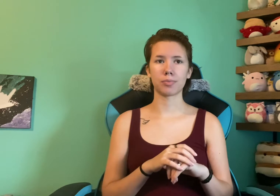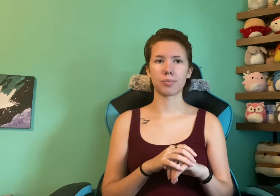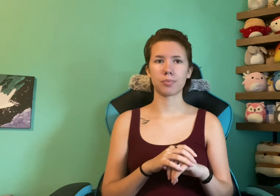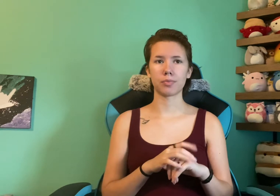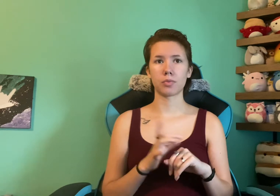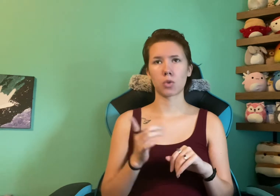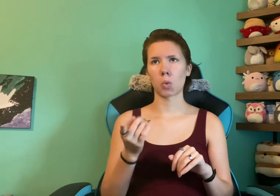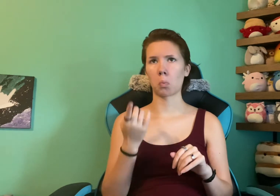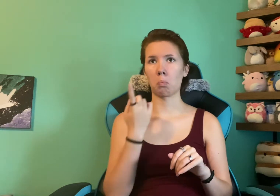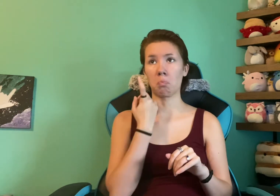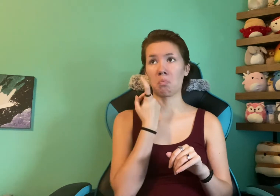dynamics